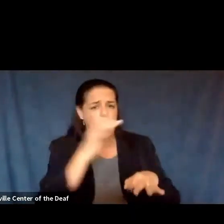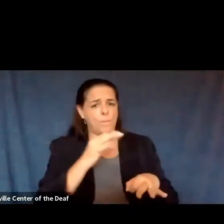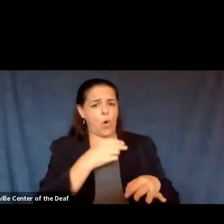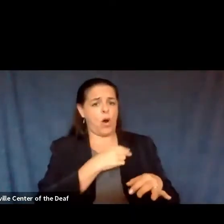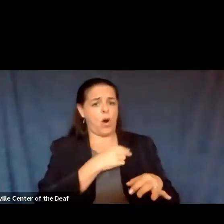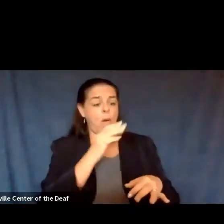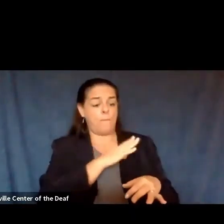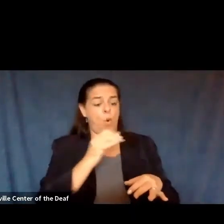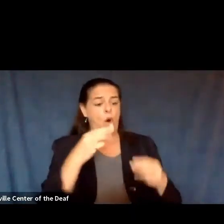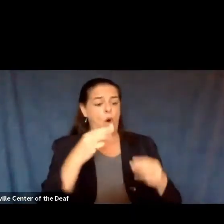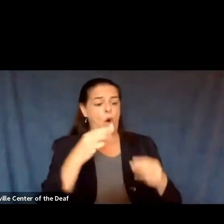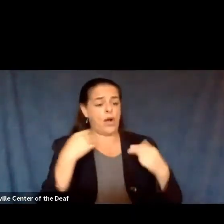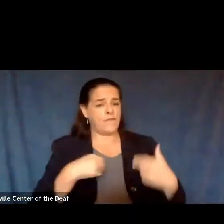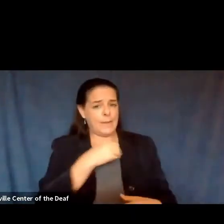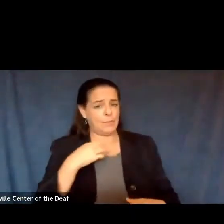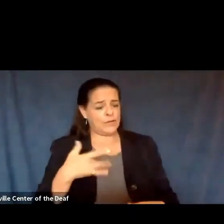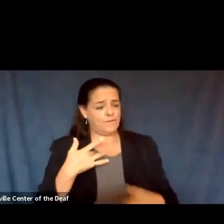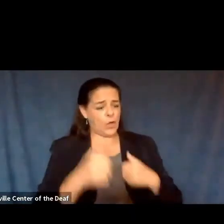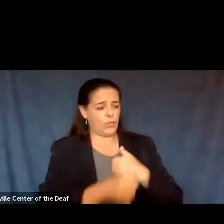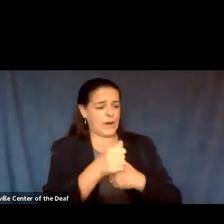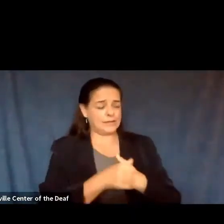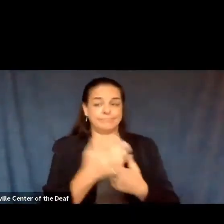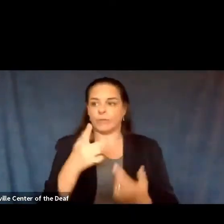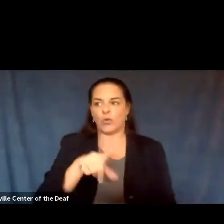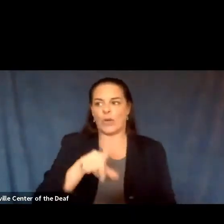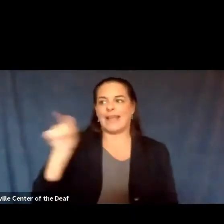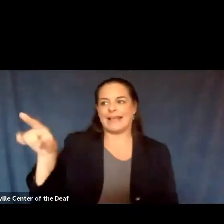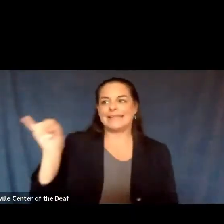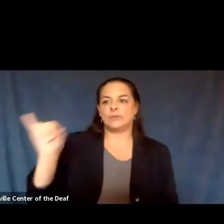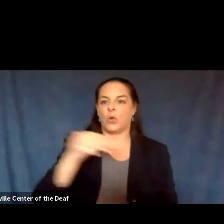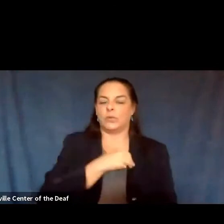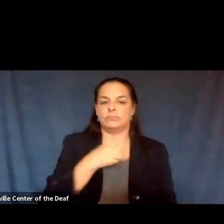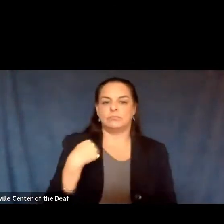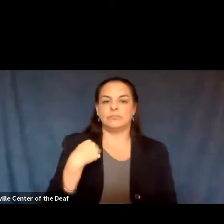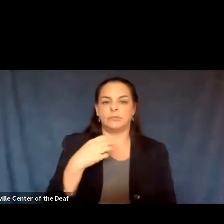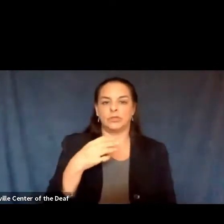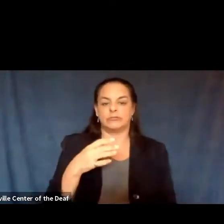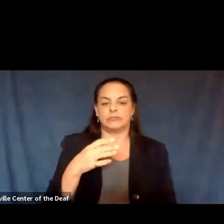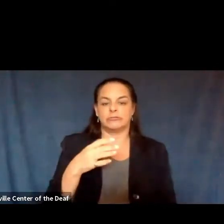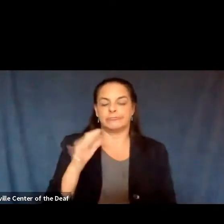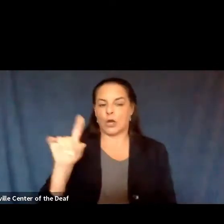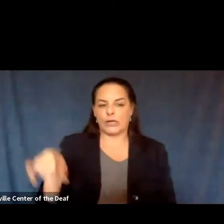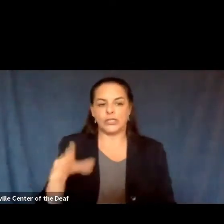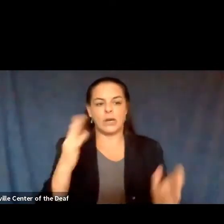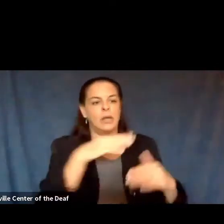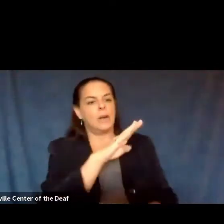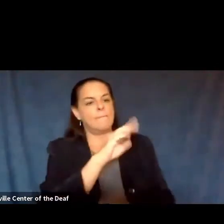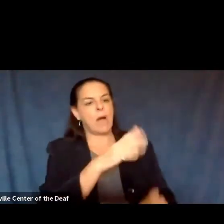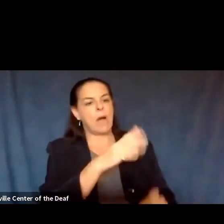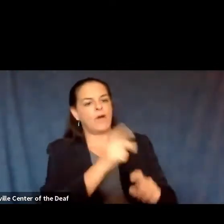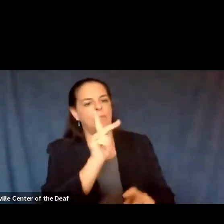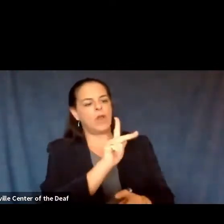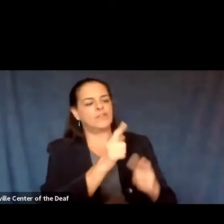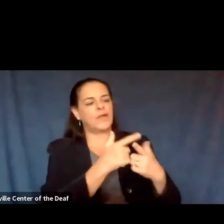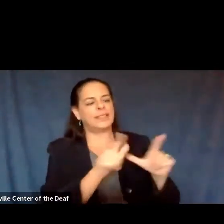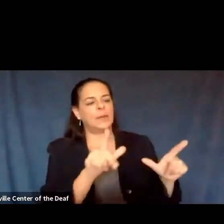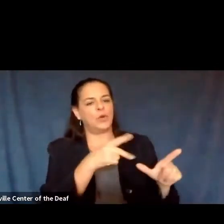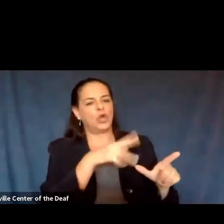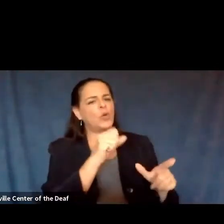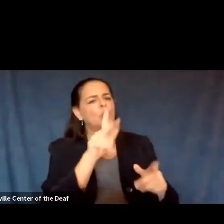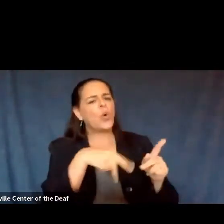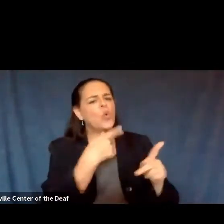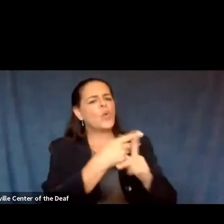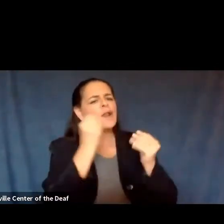threatened? You'd have to ask Board of Health members that question. From Bob with the Knoxville Liberty Press, what data or